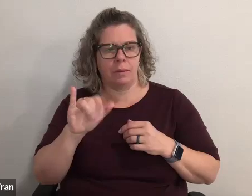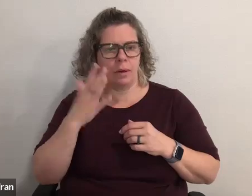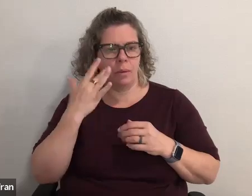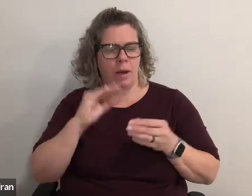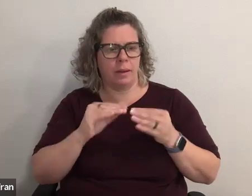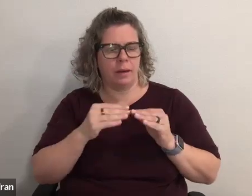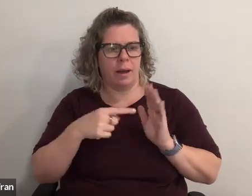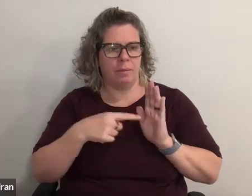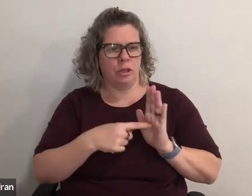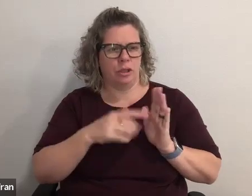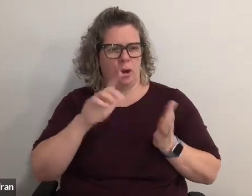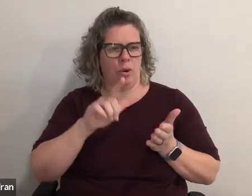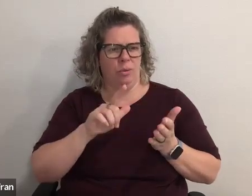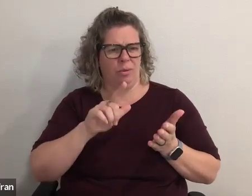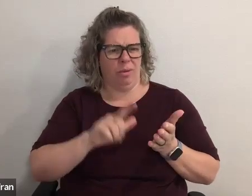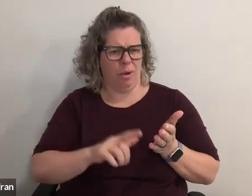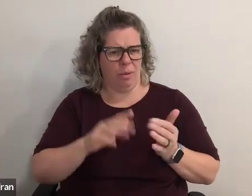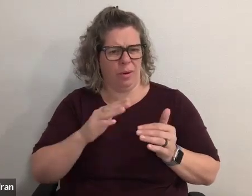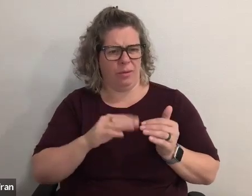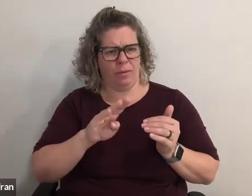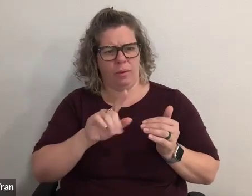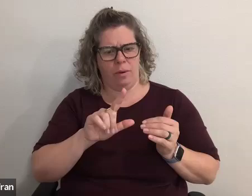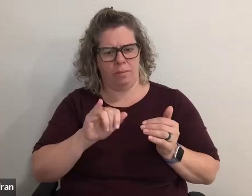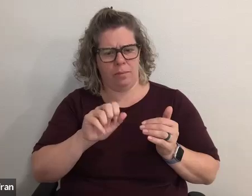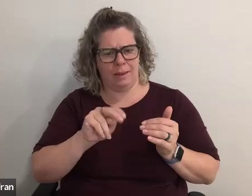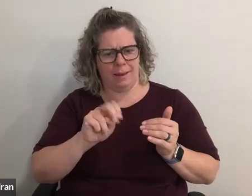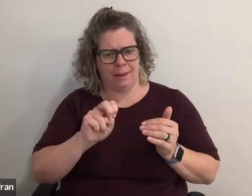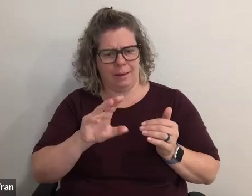numbers are reflected so differently for Blaine County?